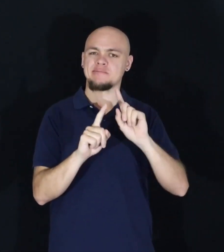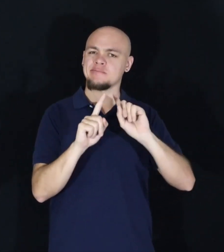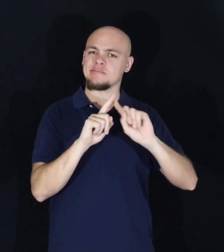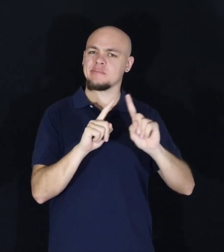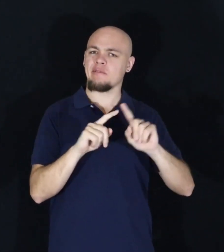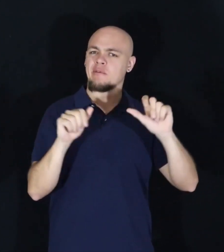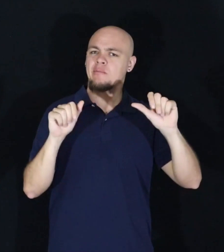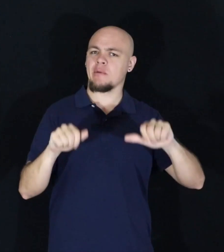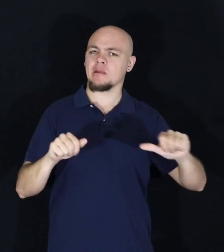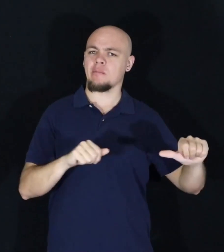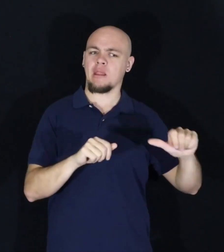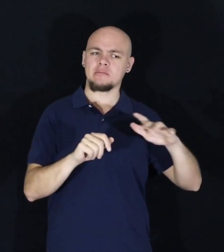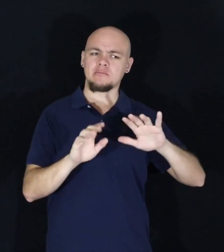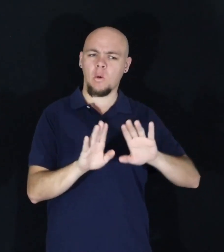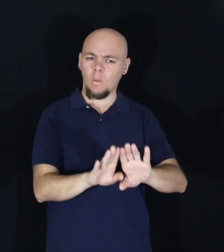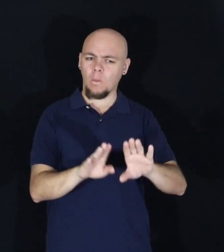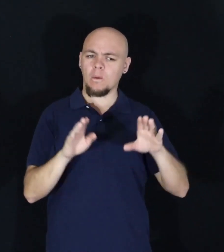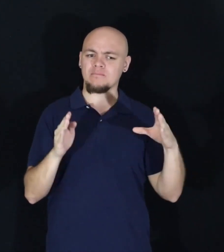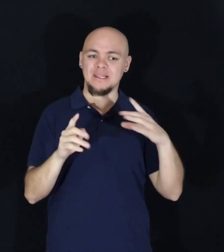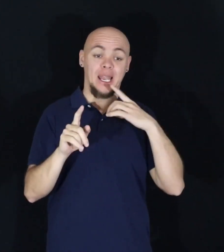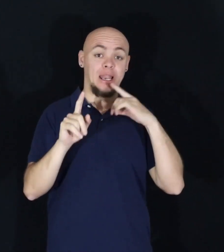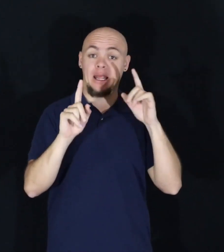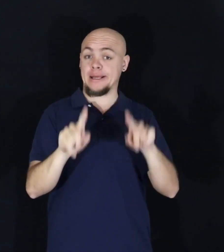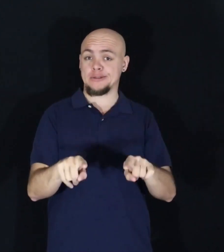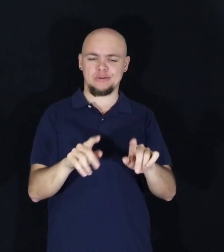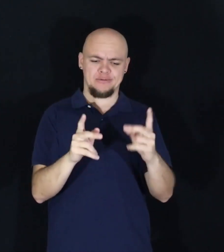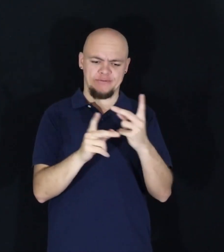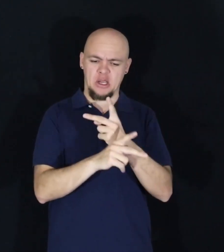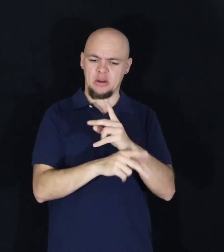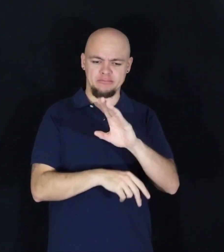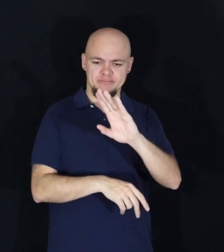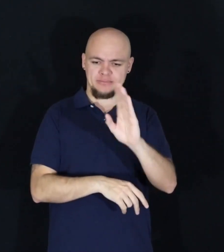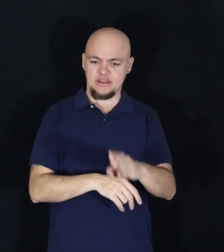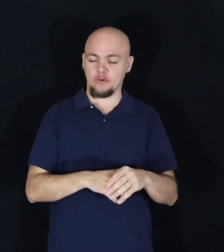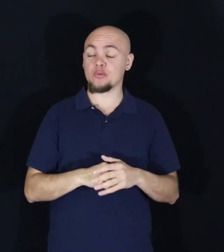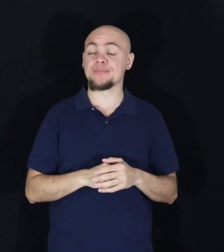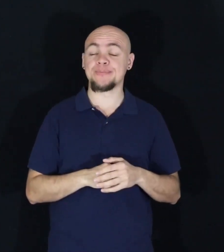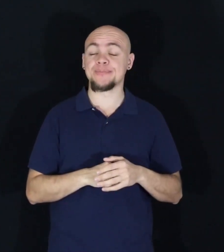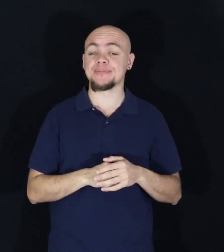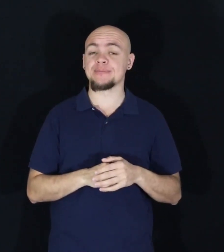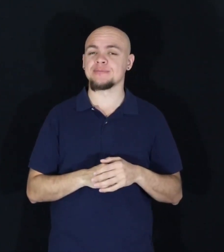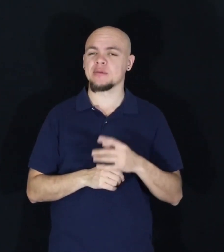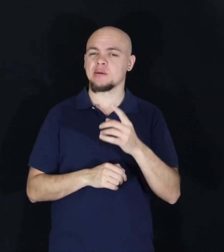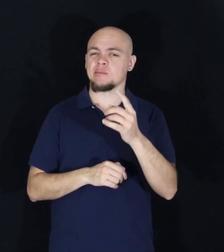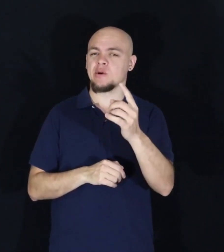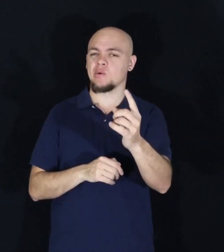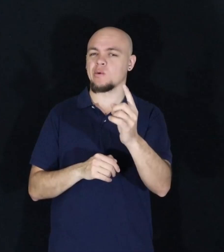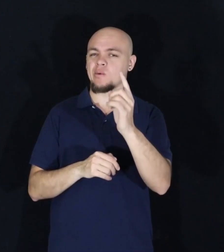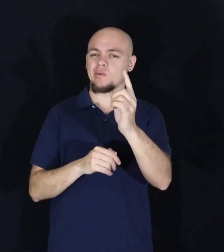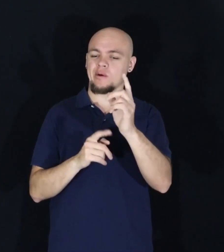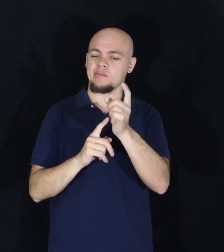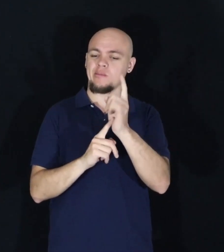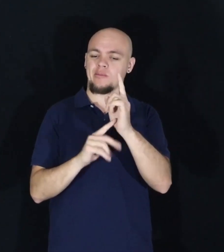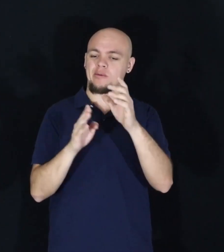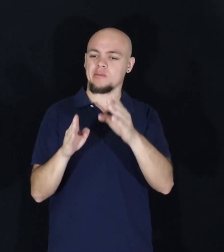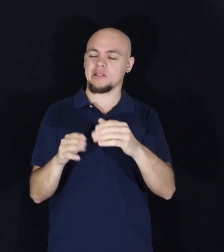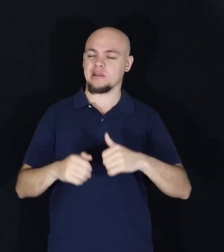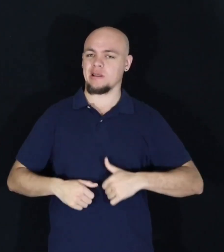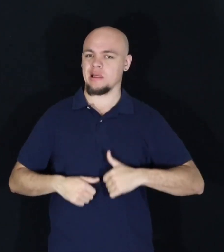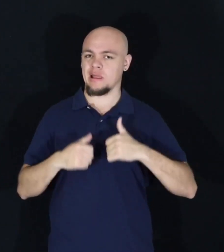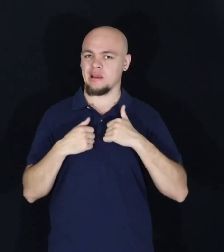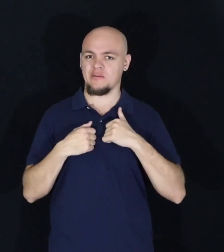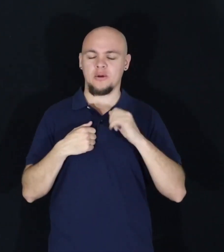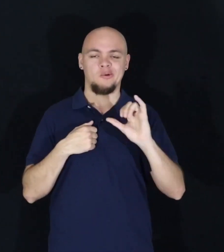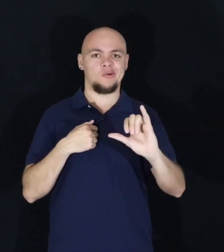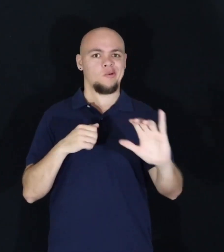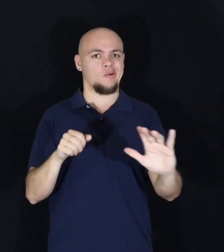possibilities, and I never seemed to find an answer. But there is always one moment in a person's life that can change their